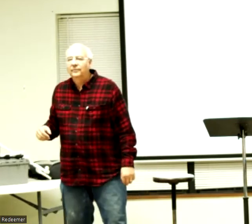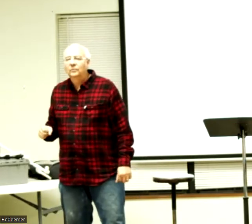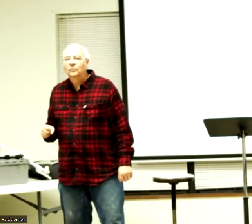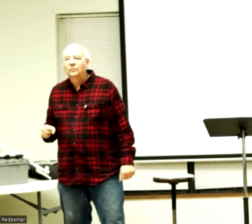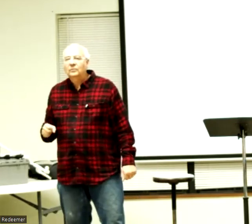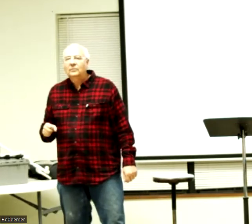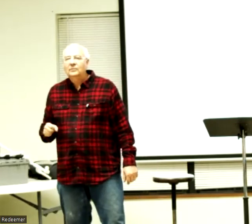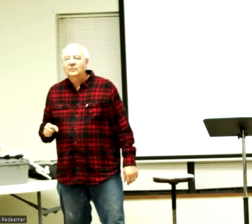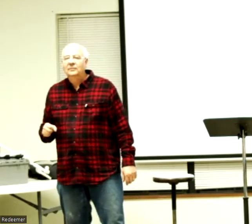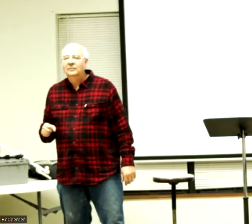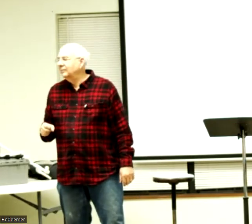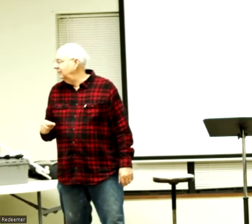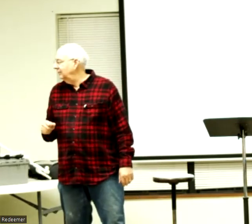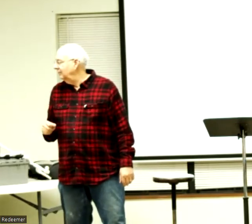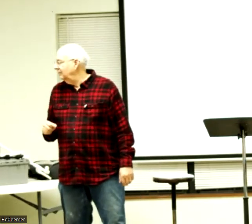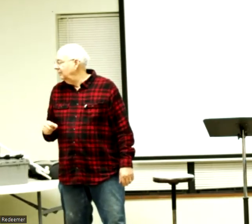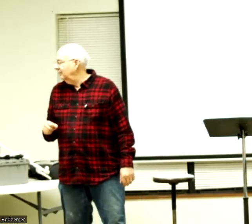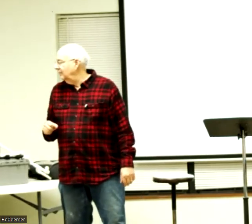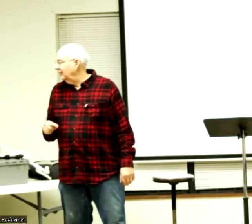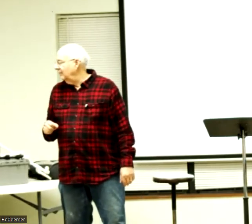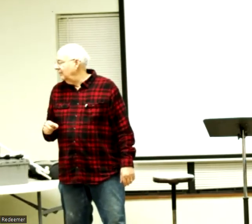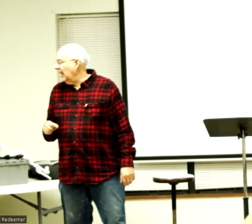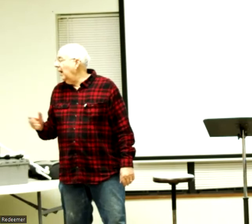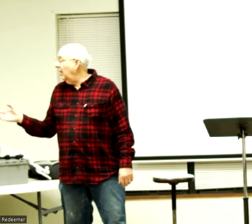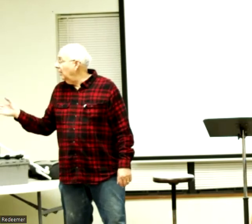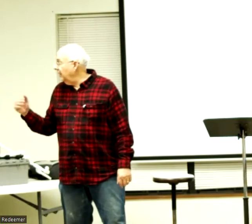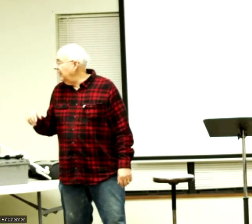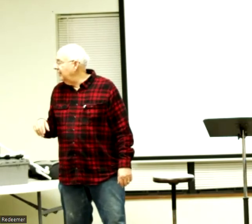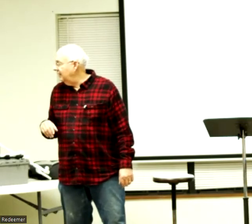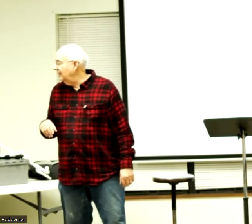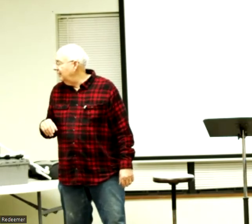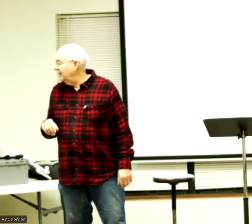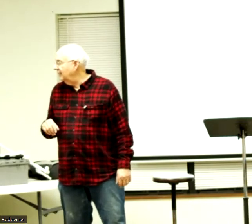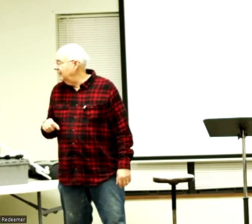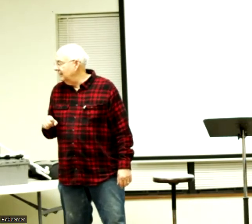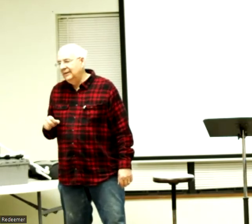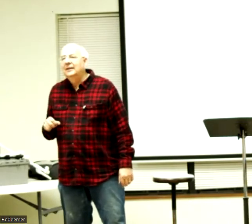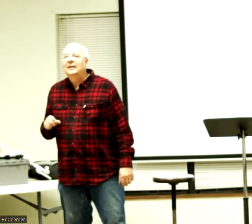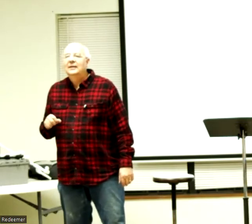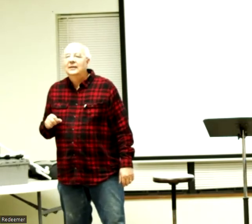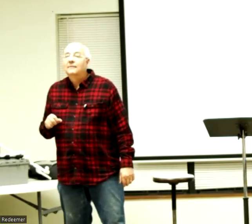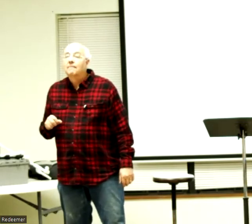English. English has the Y. Oh, okay. ASL has the yes. how do you do